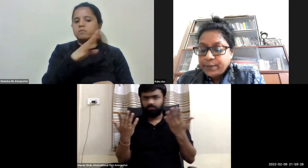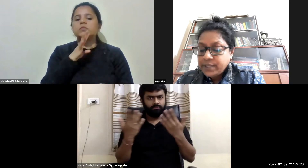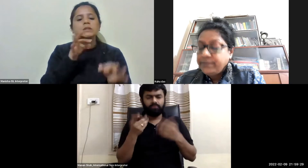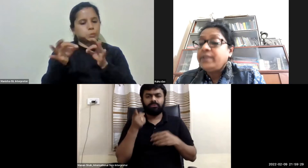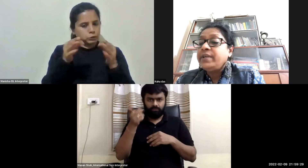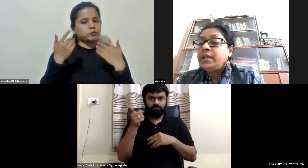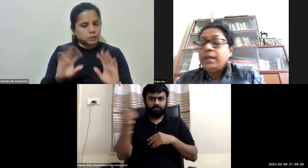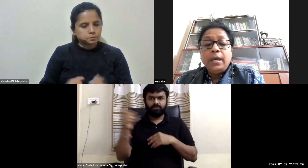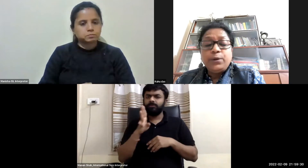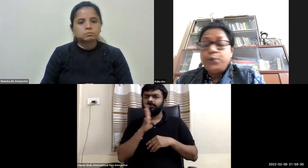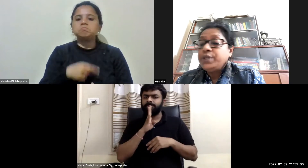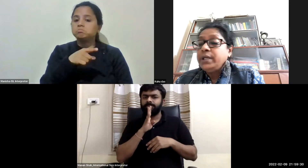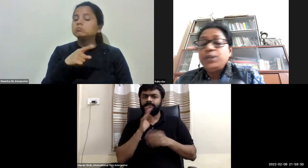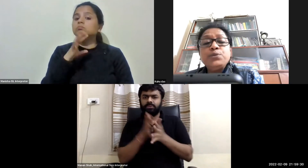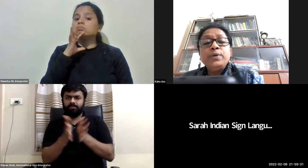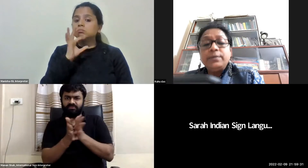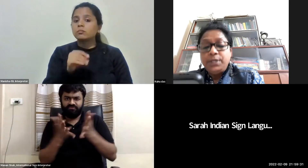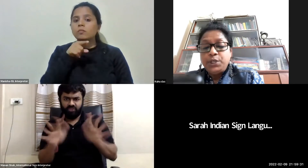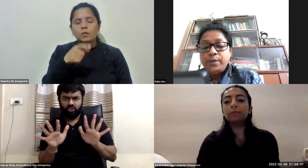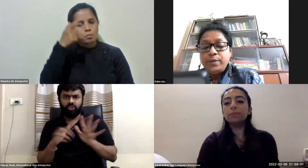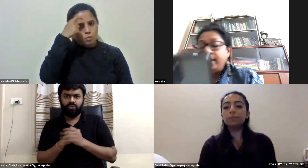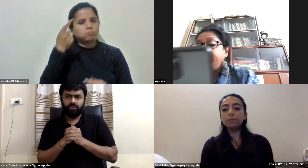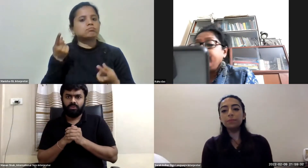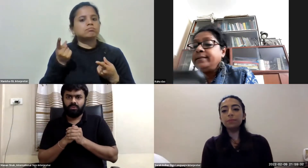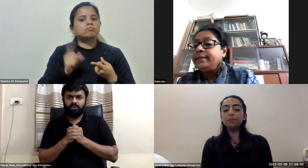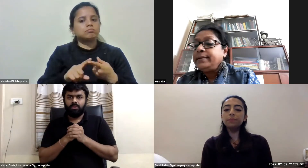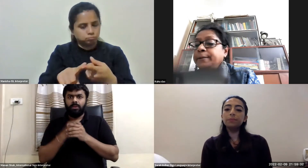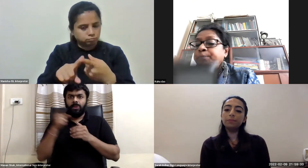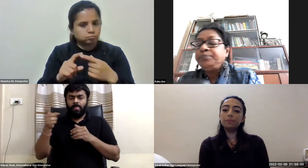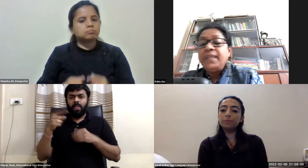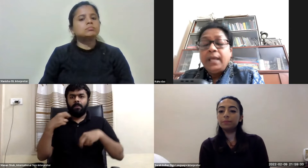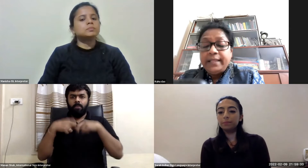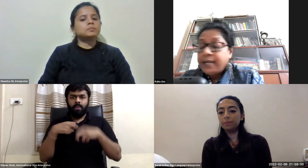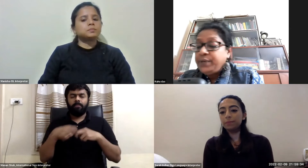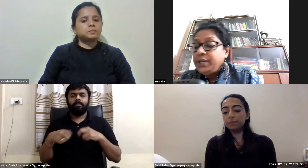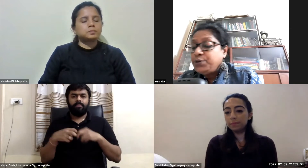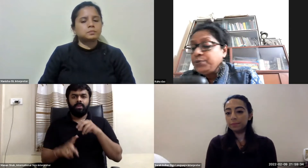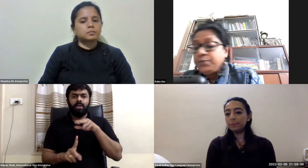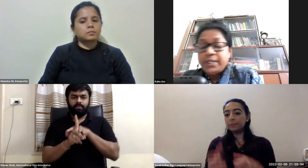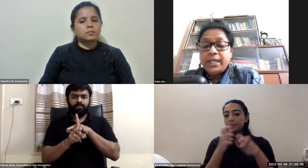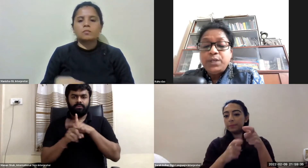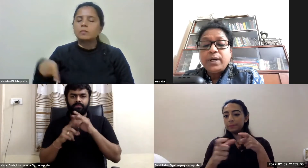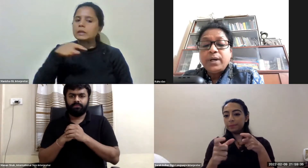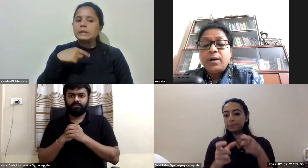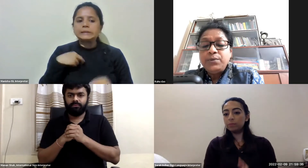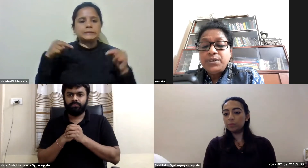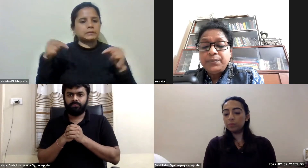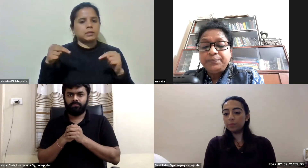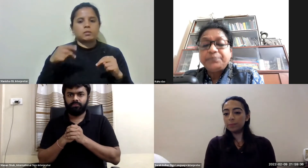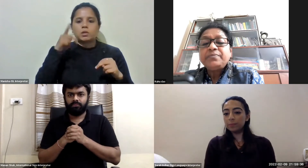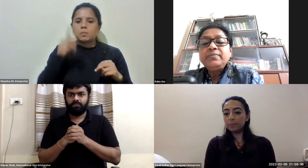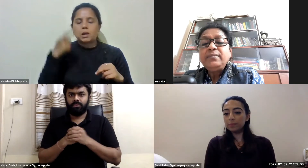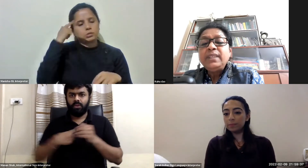and that was a very, very crucial issue, and I think that we need to take into